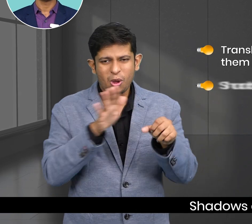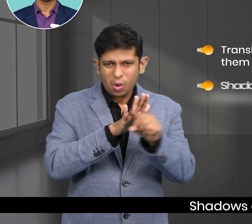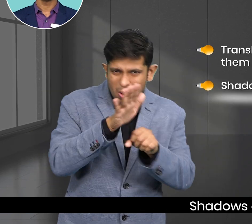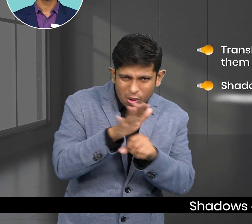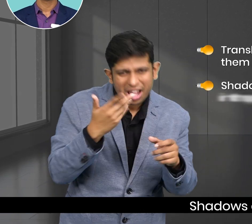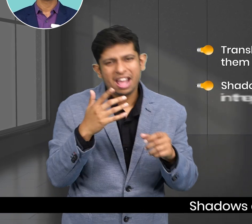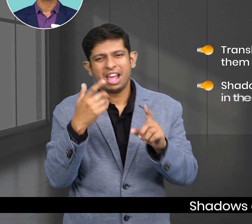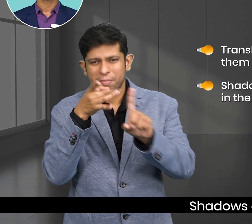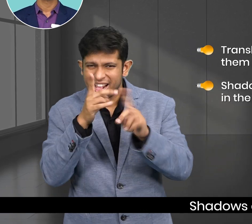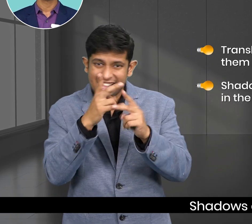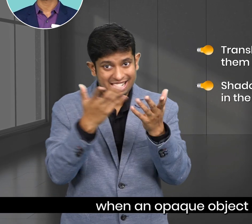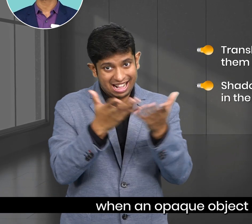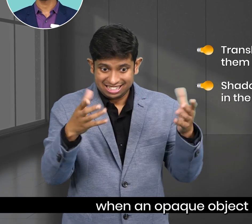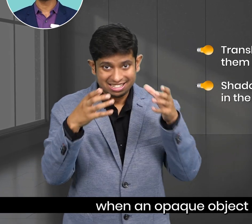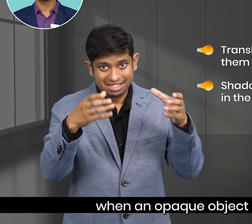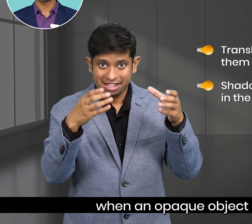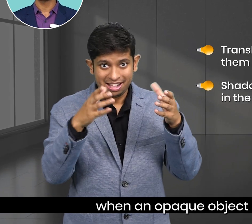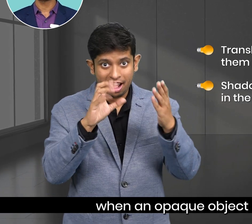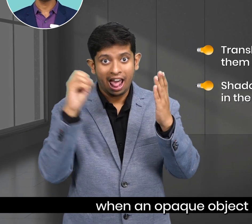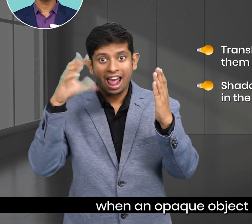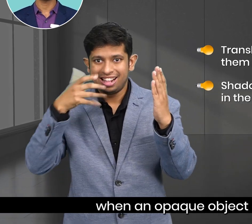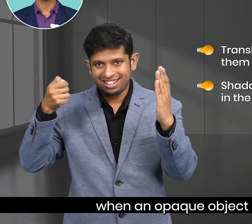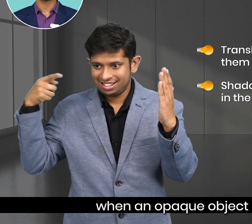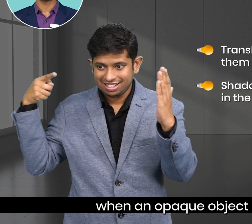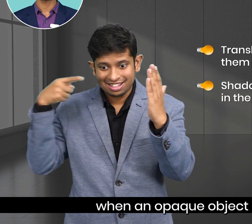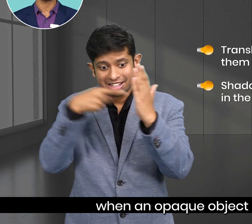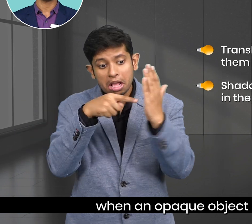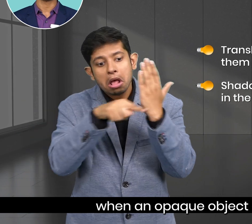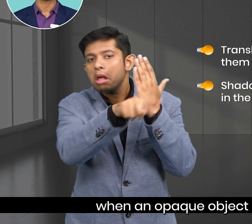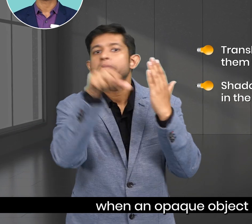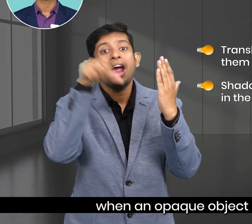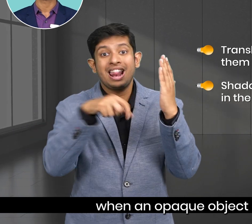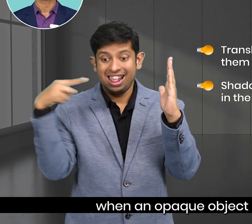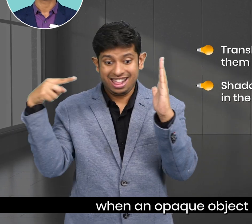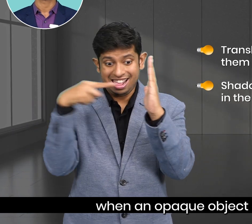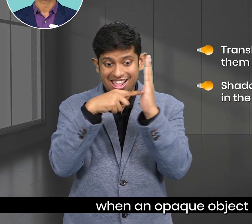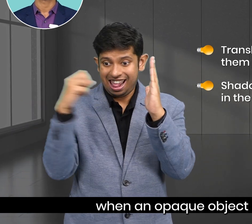Shadows are formed when an opaque object comes in the path of light.